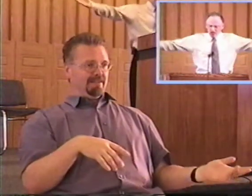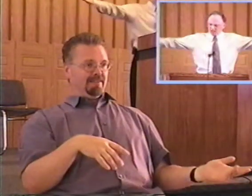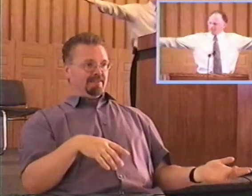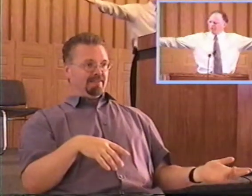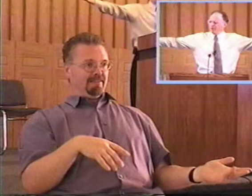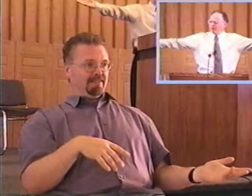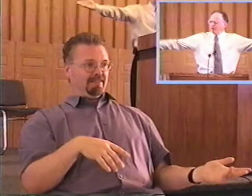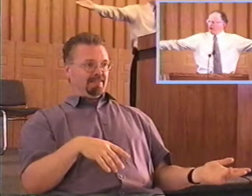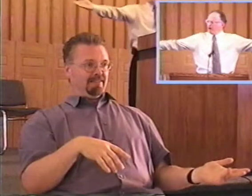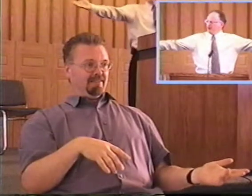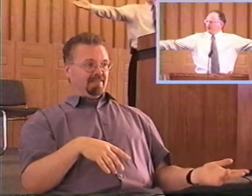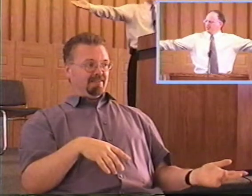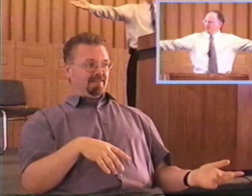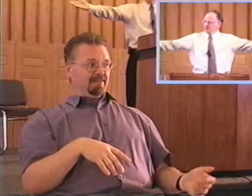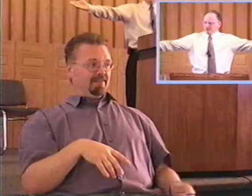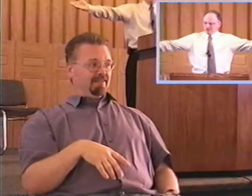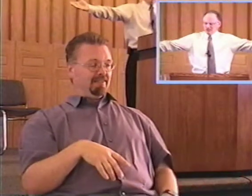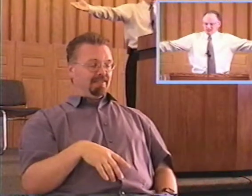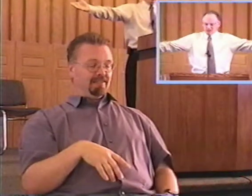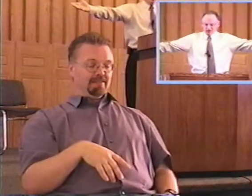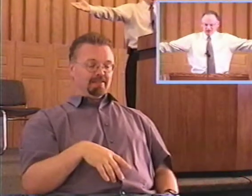You think God is a fool?